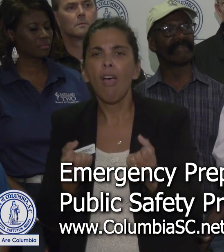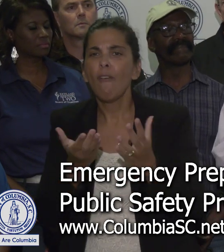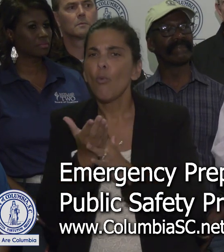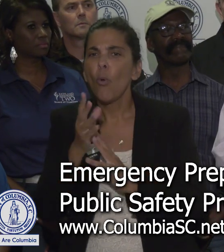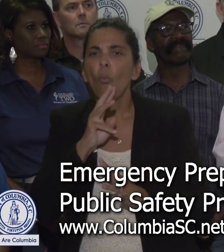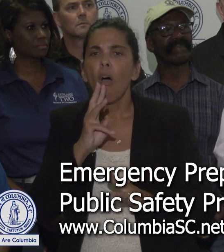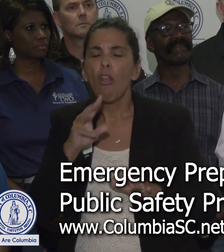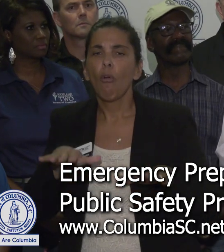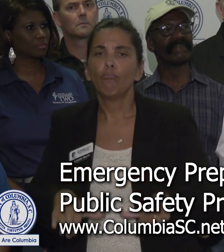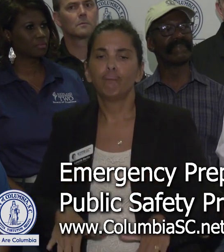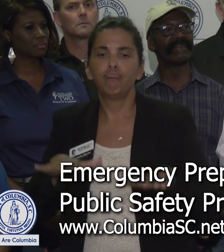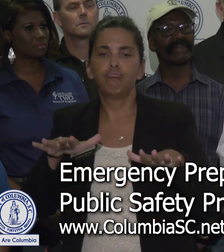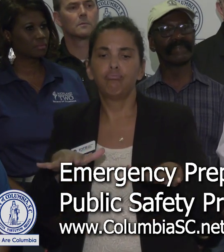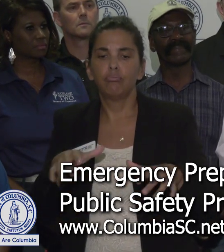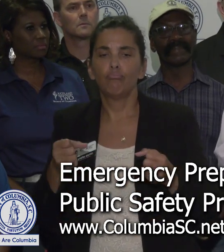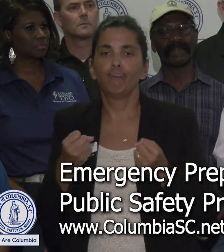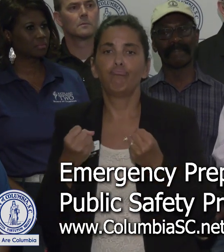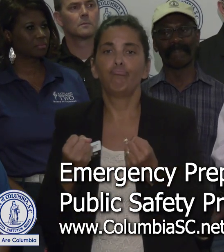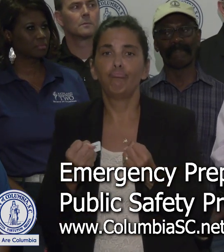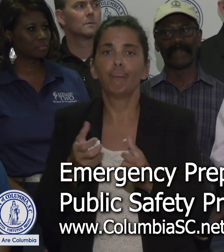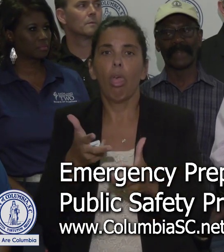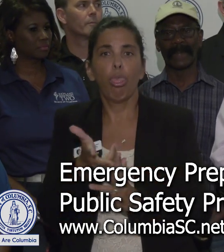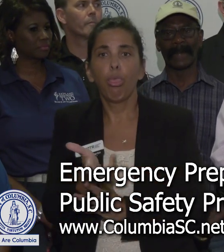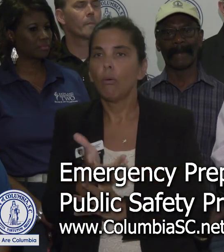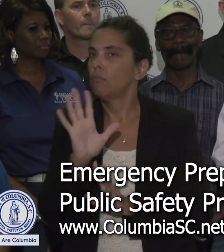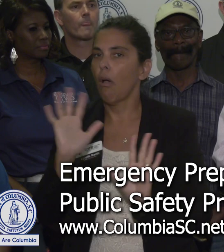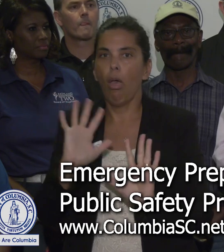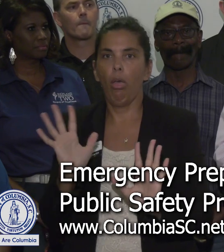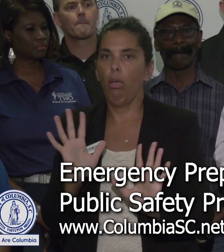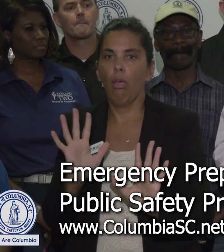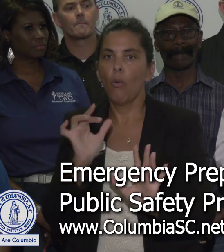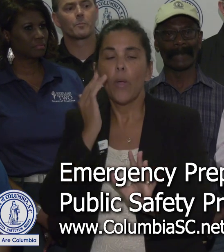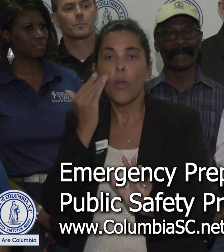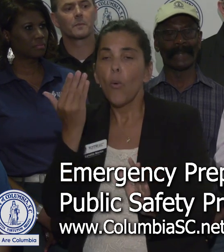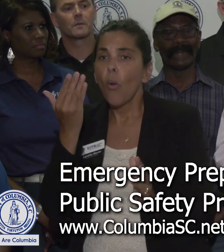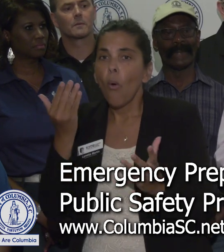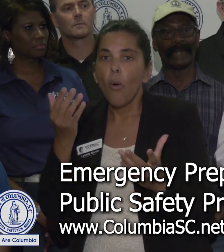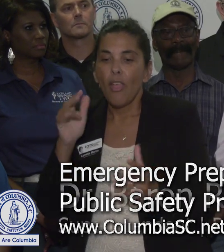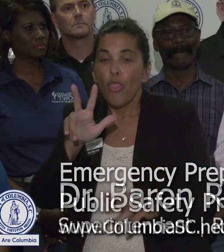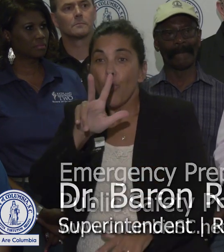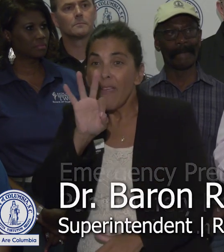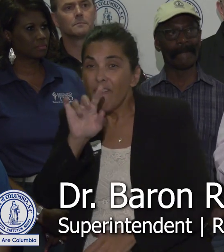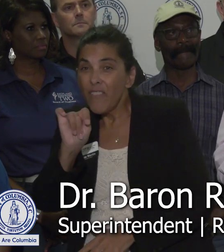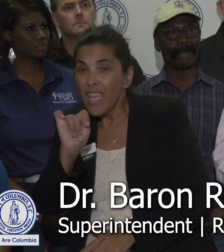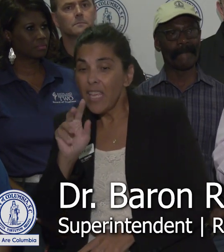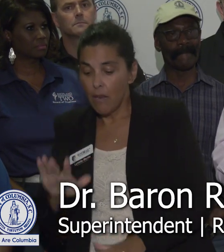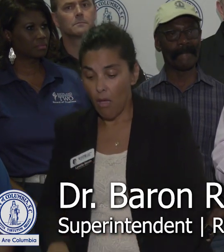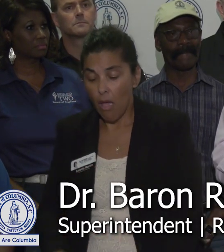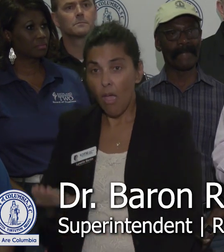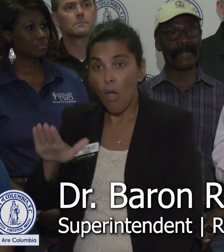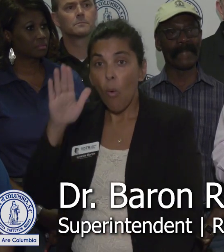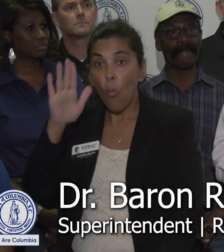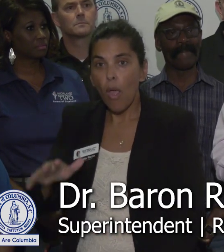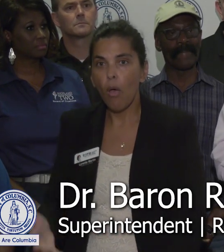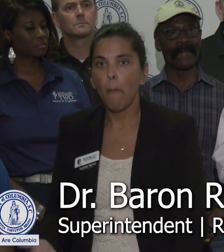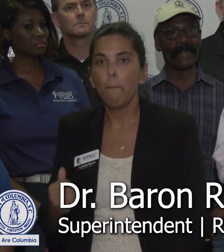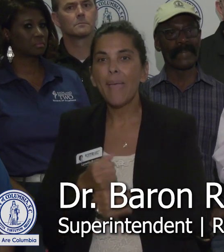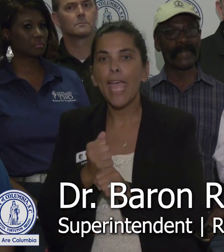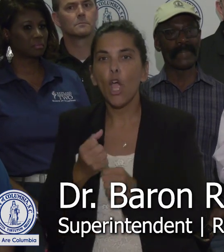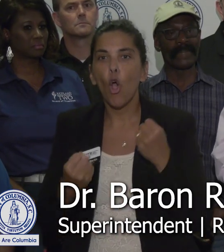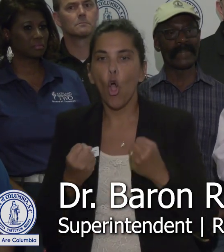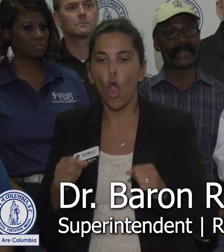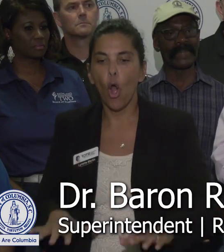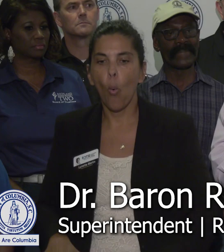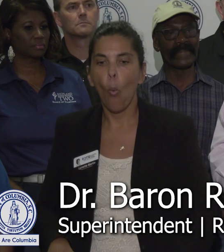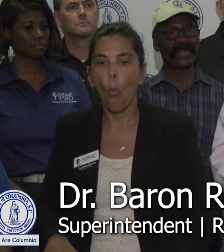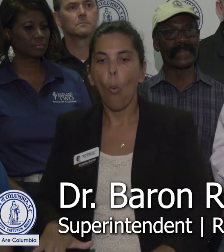water. We don't know what's in the water. We do not know how fast the water is moving, and 3 feet of water, I believe, will move a car and actually float a car. So we